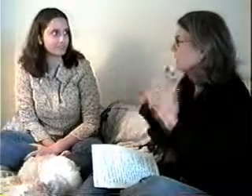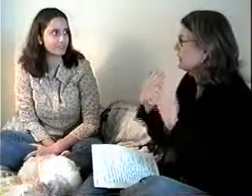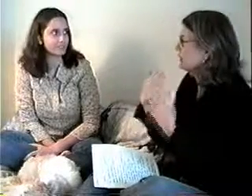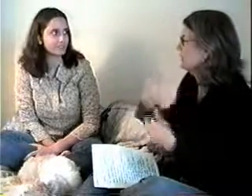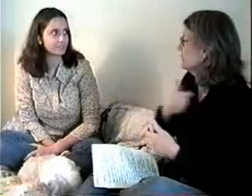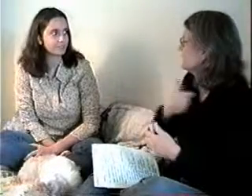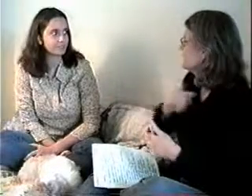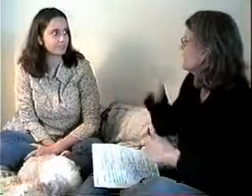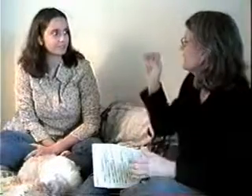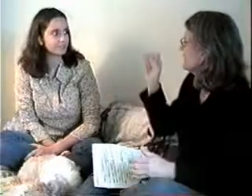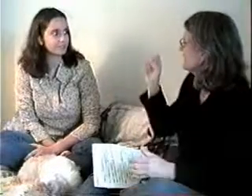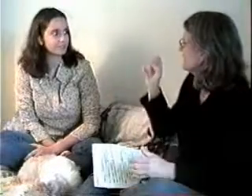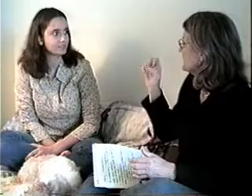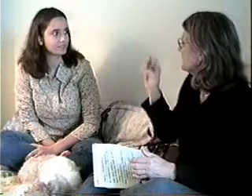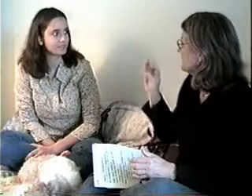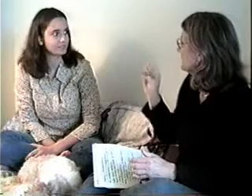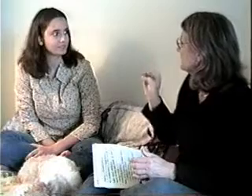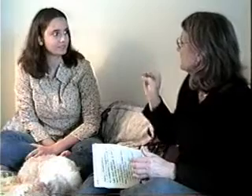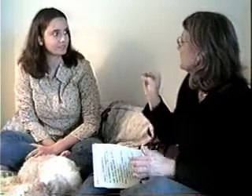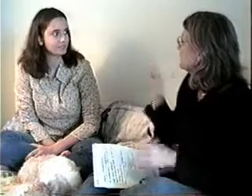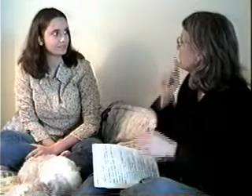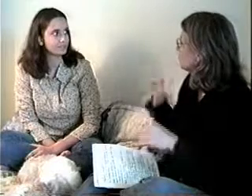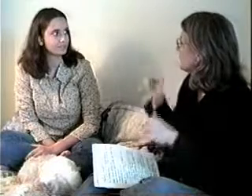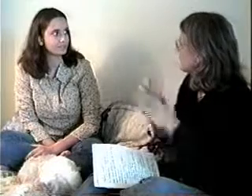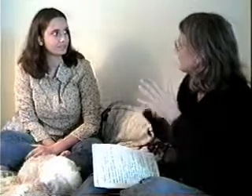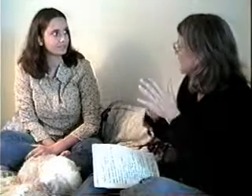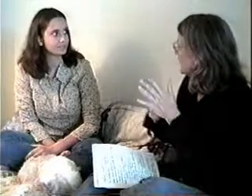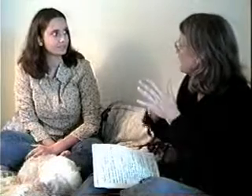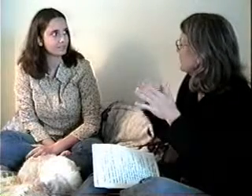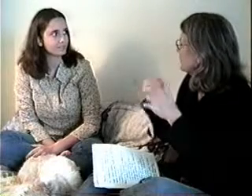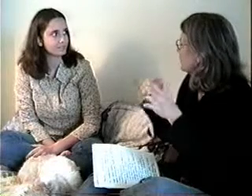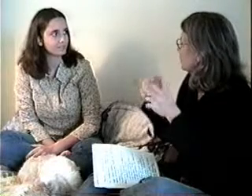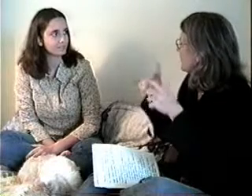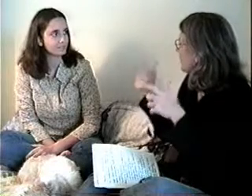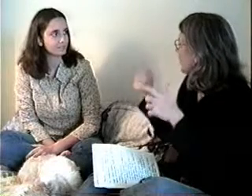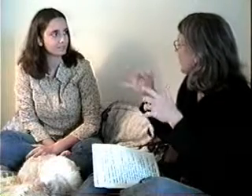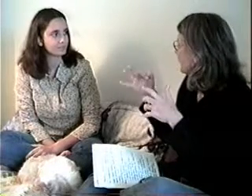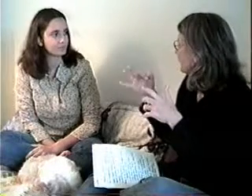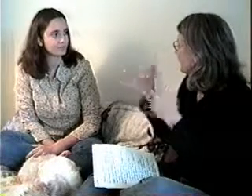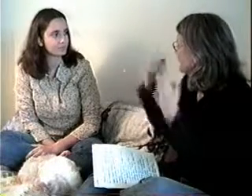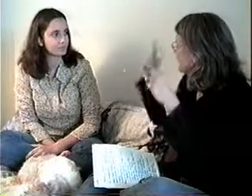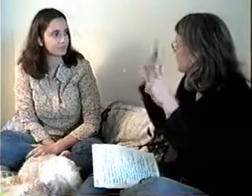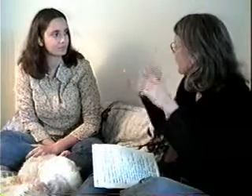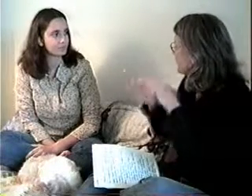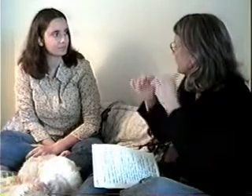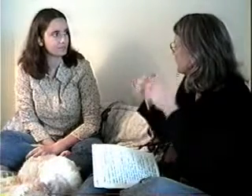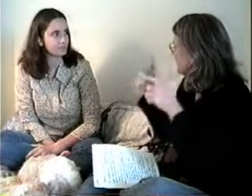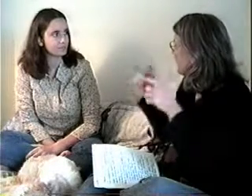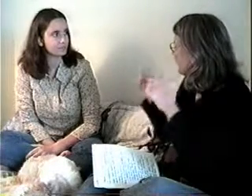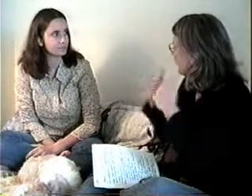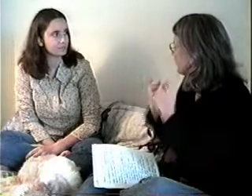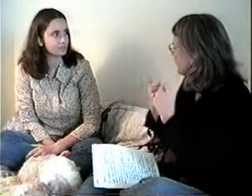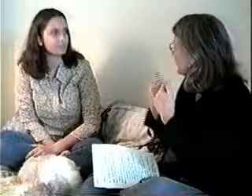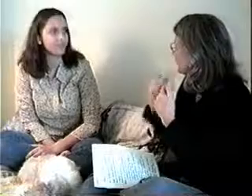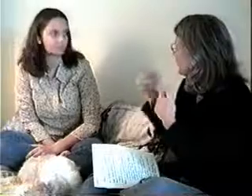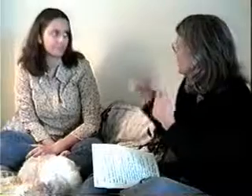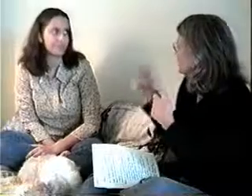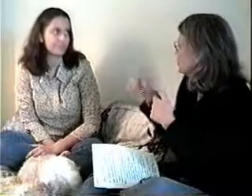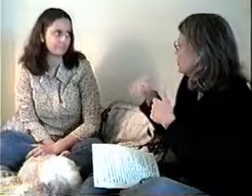having good self-esteem is really a key to a lot of success in a lot of areas, and this is